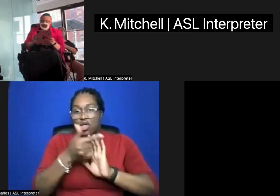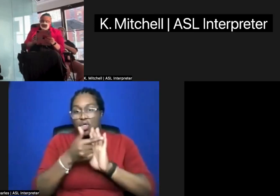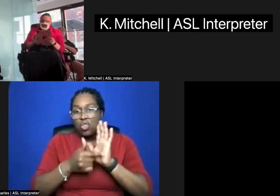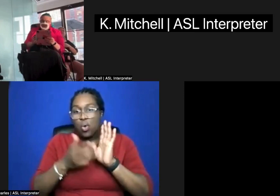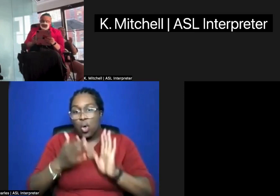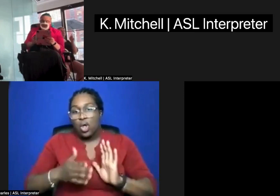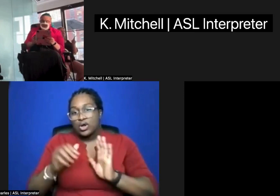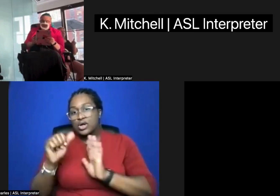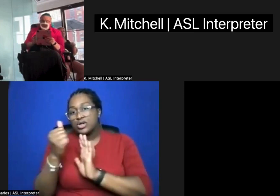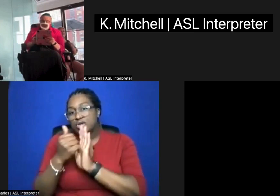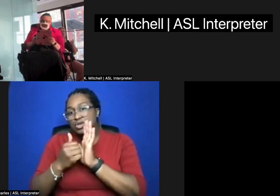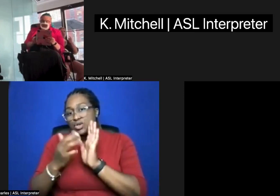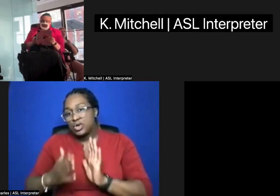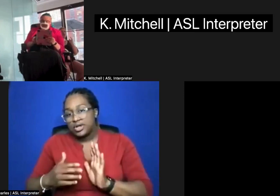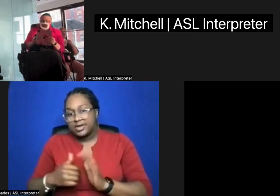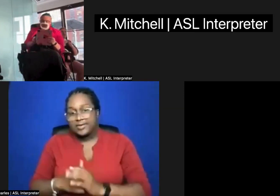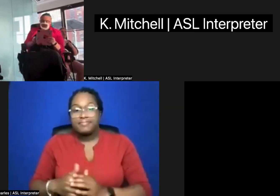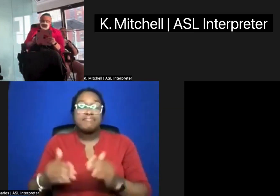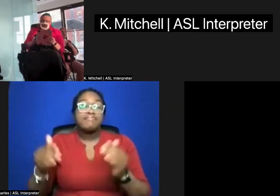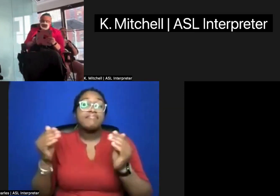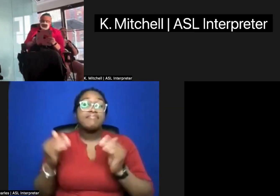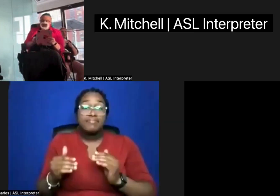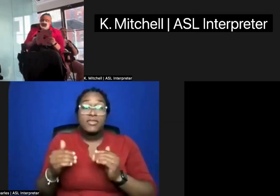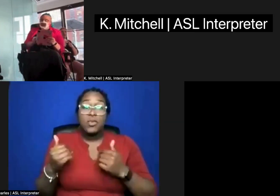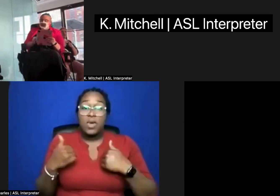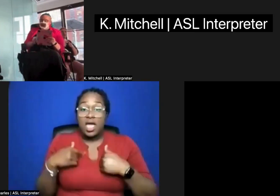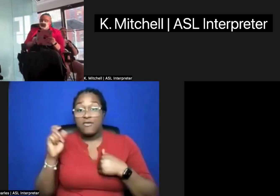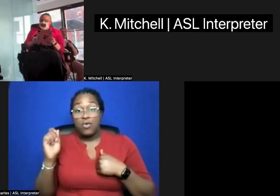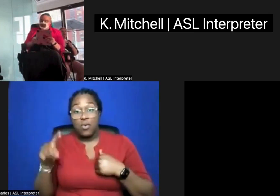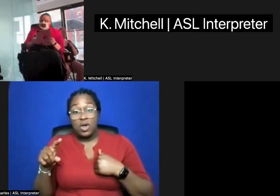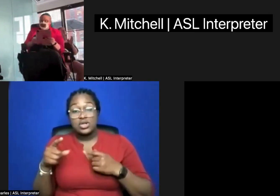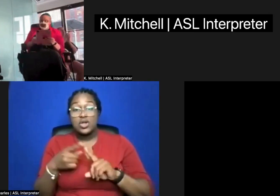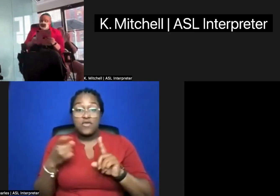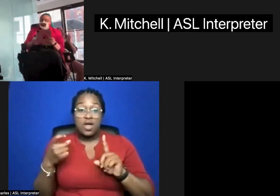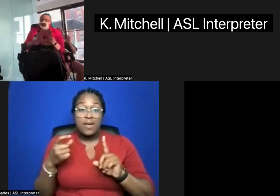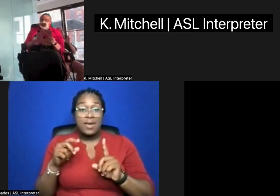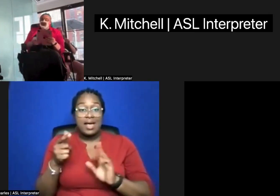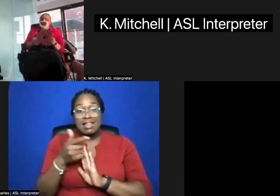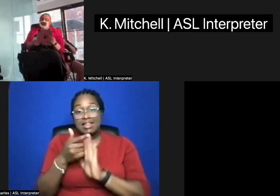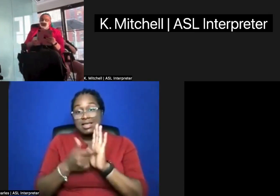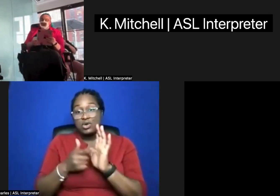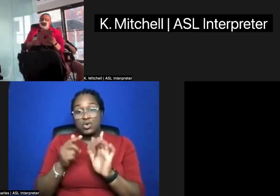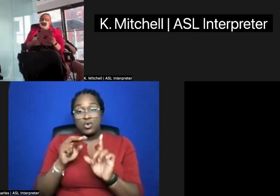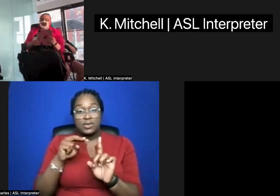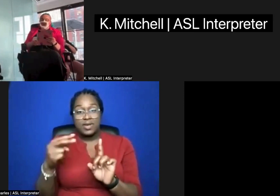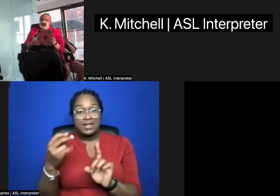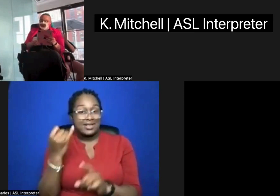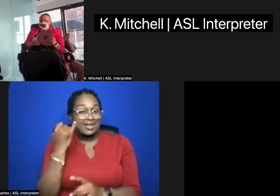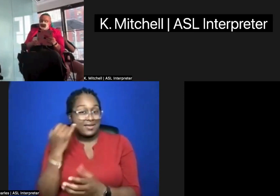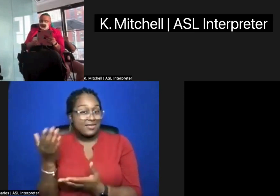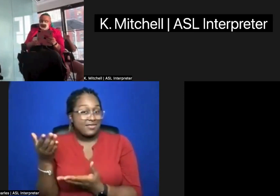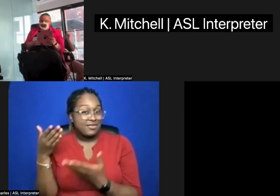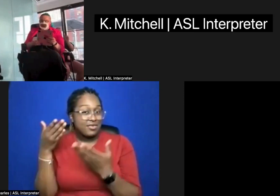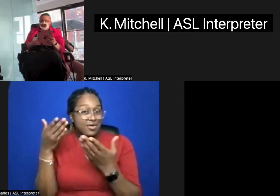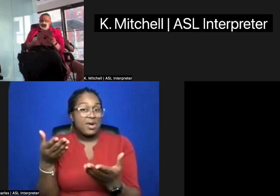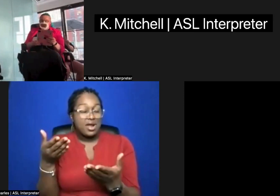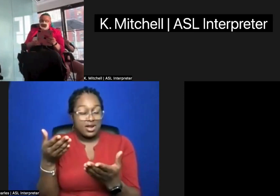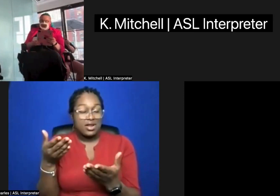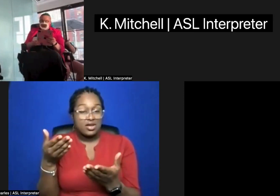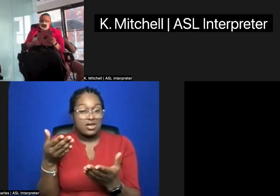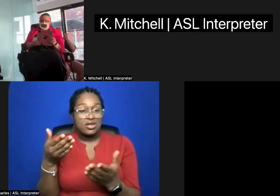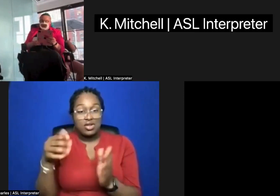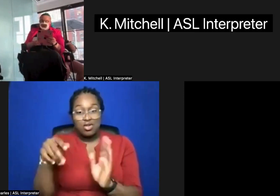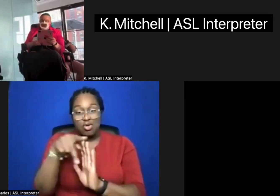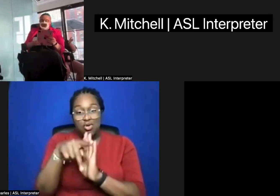Okay, we also have a question. From a legal perspective, is there a recommended protocol for requesting accommodations in